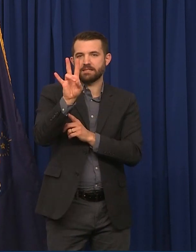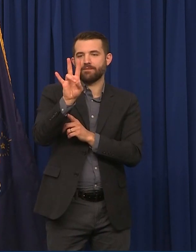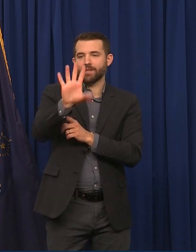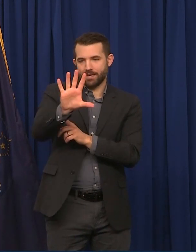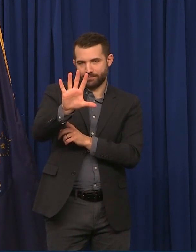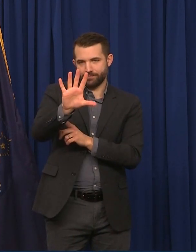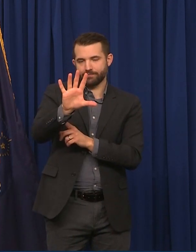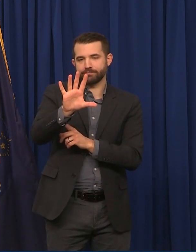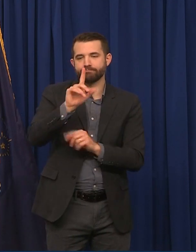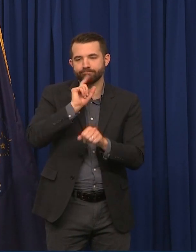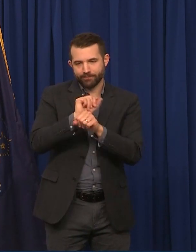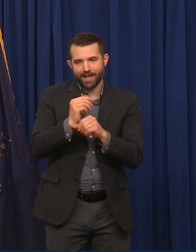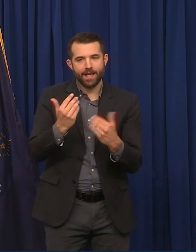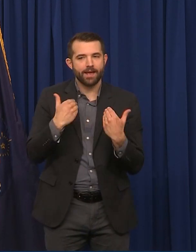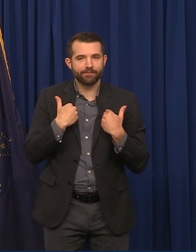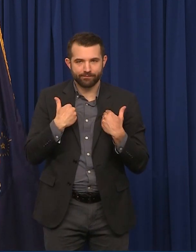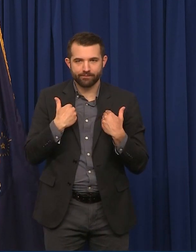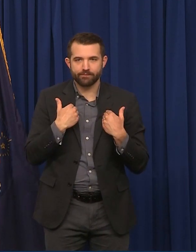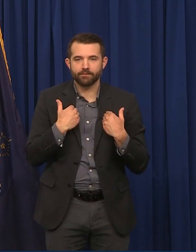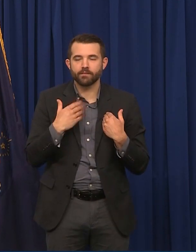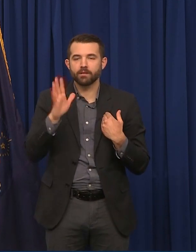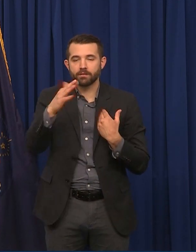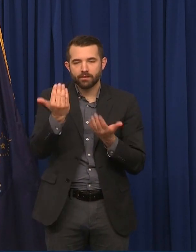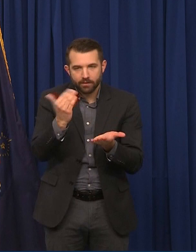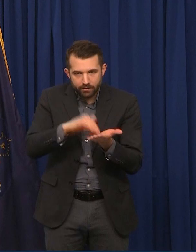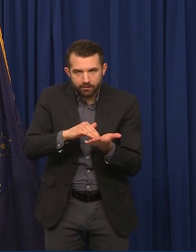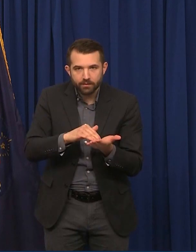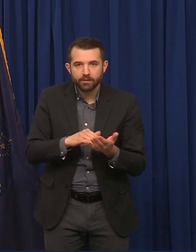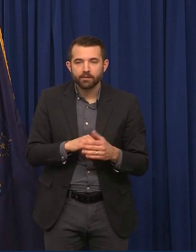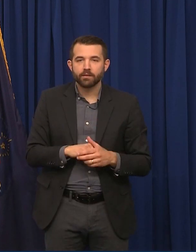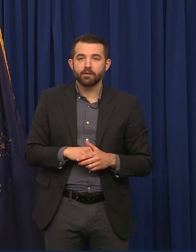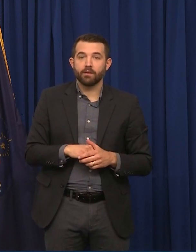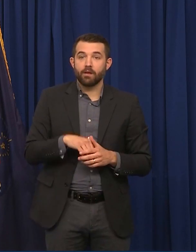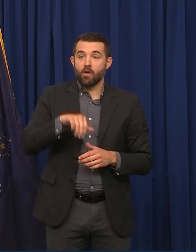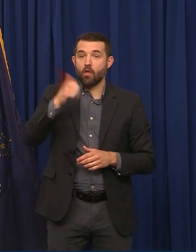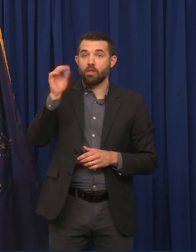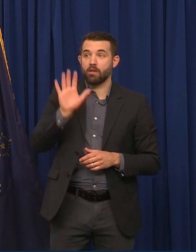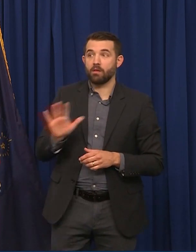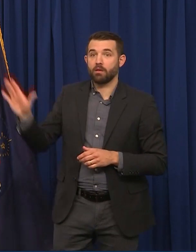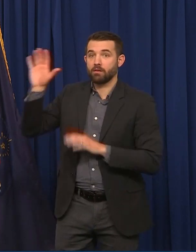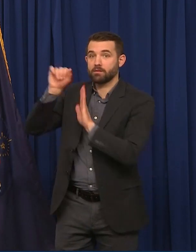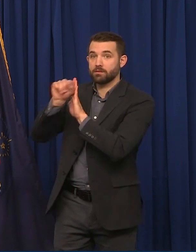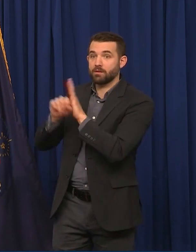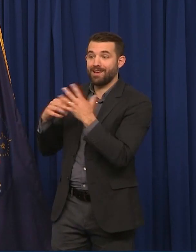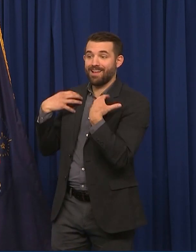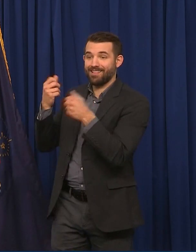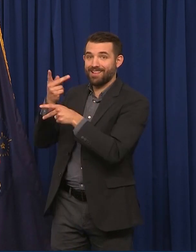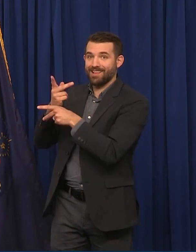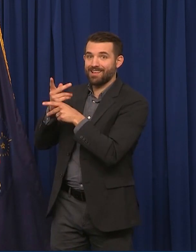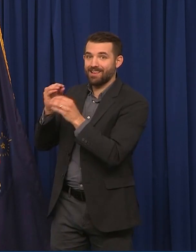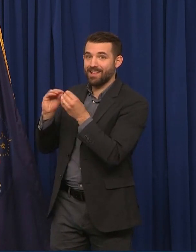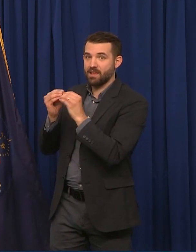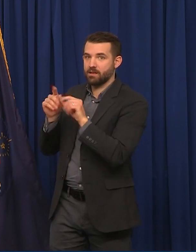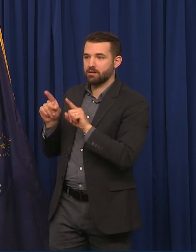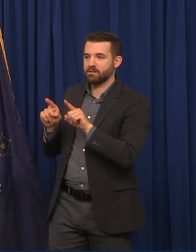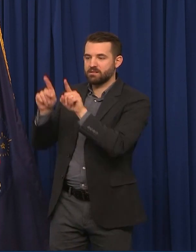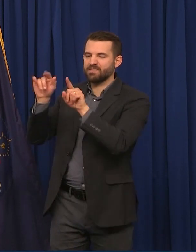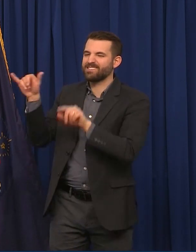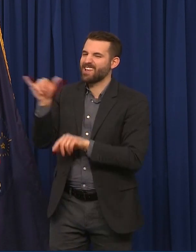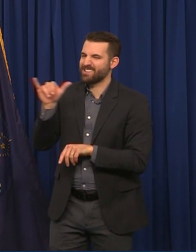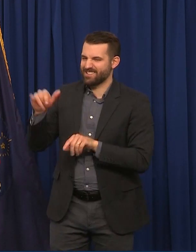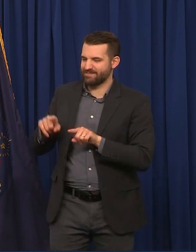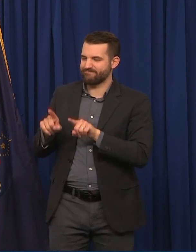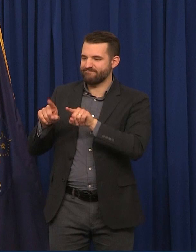is largely in line with the increase that we've seen in other states. When we detect that a healthcare worker is